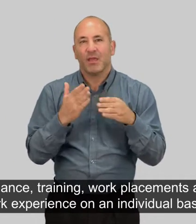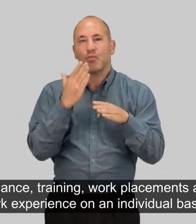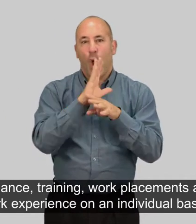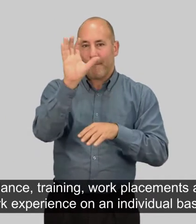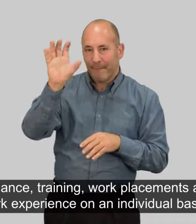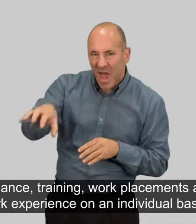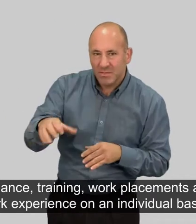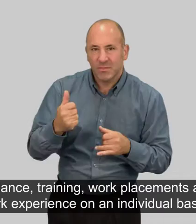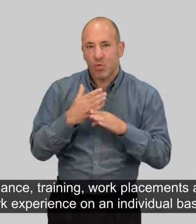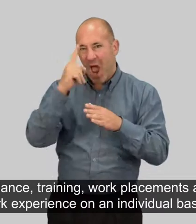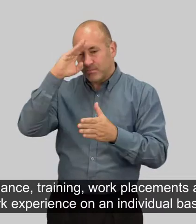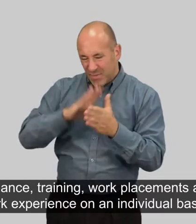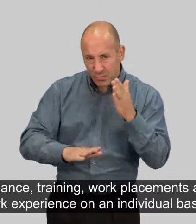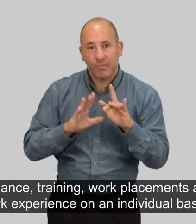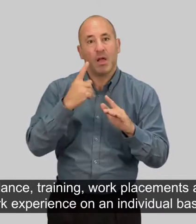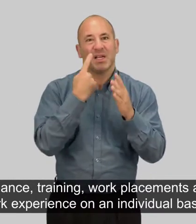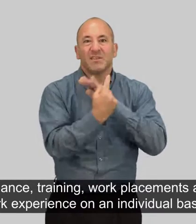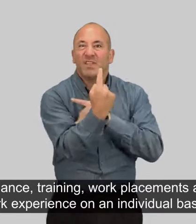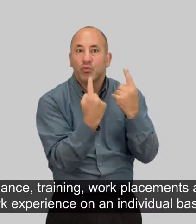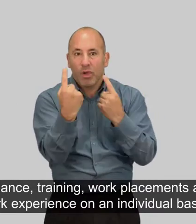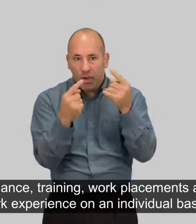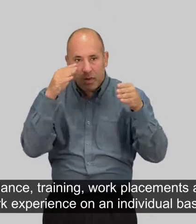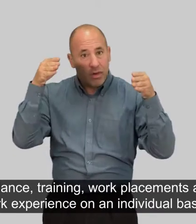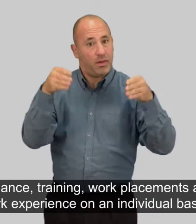placements and work experience on an individual basis.